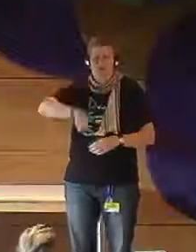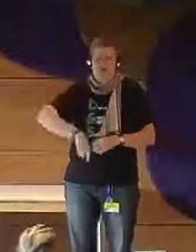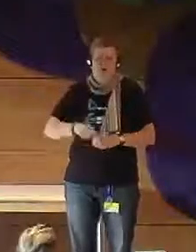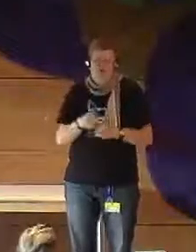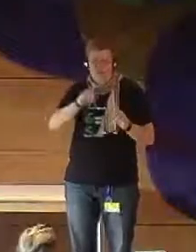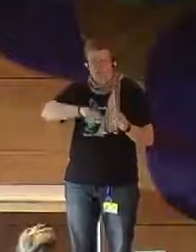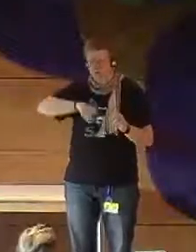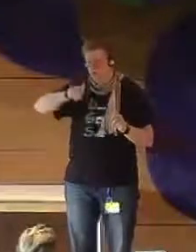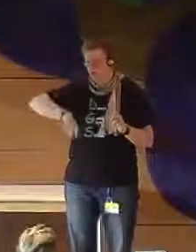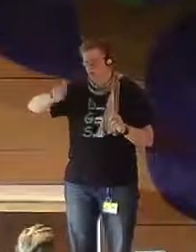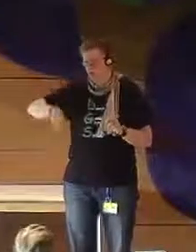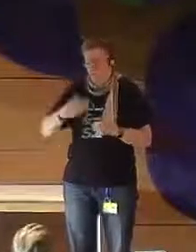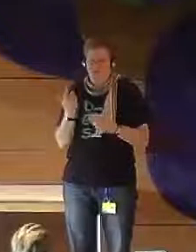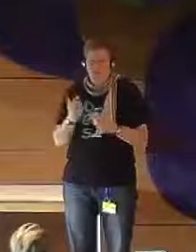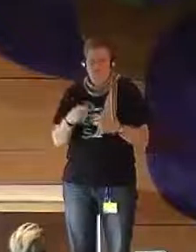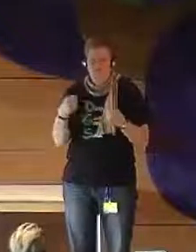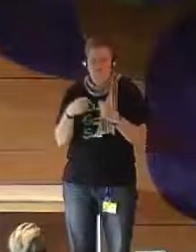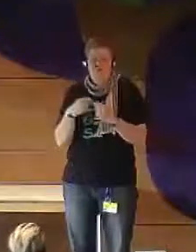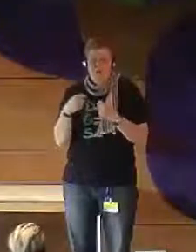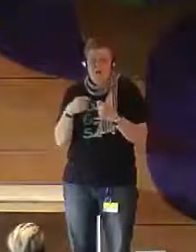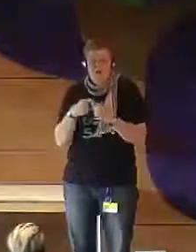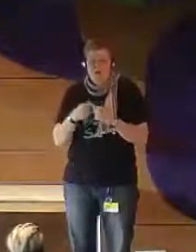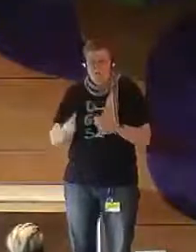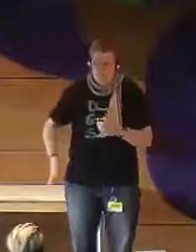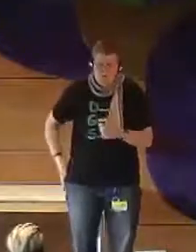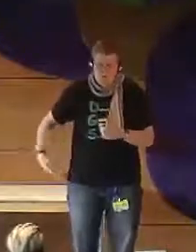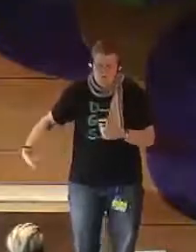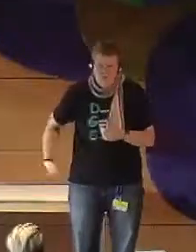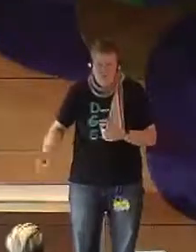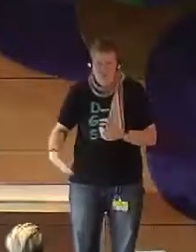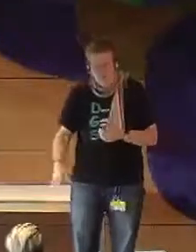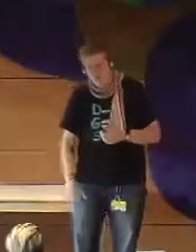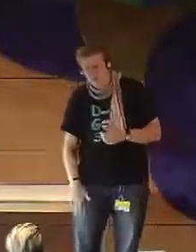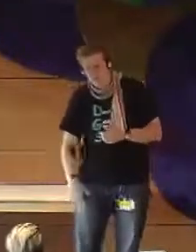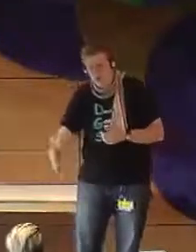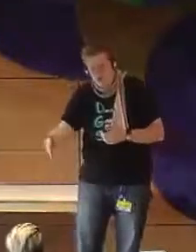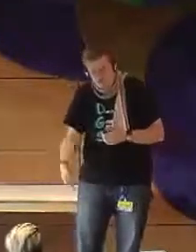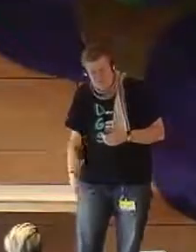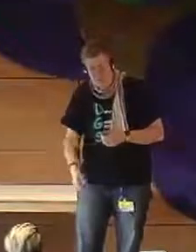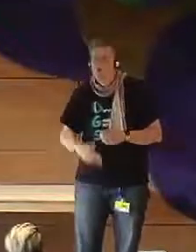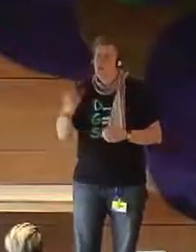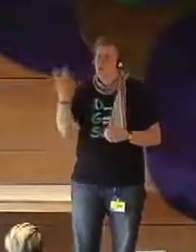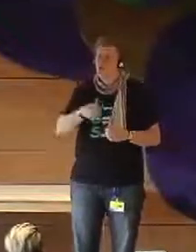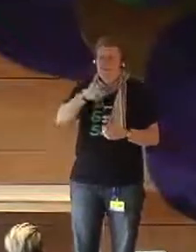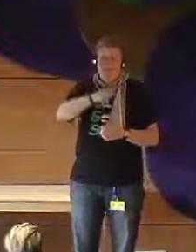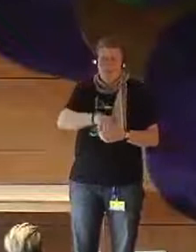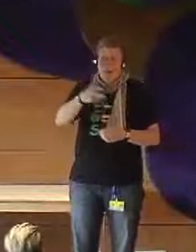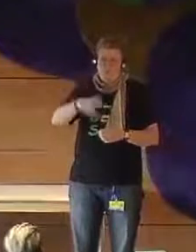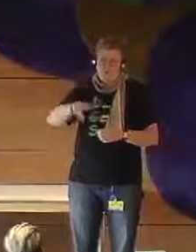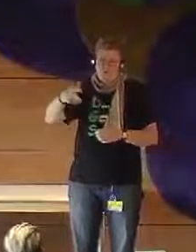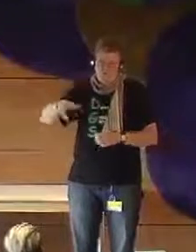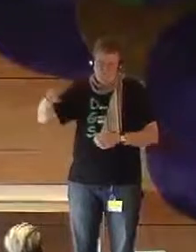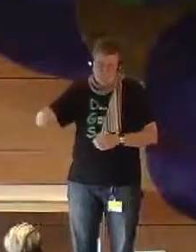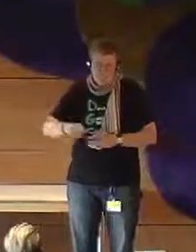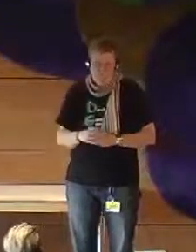the buttock or into the thigh. But there are also 3-month injections. I've spoken to someone today whose son's on a 3-monthly